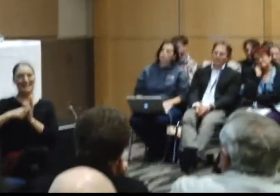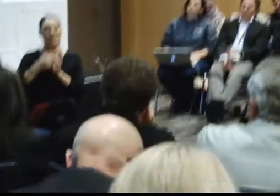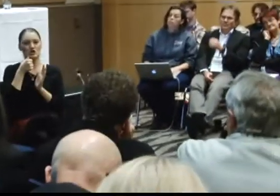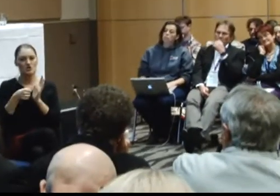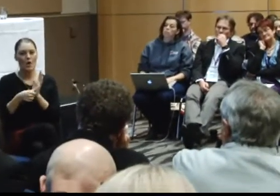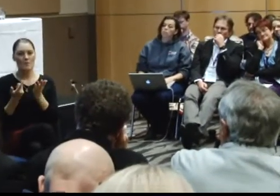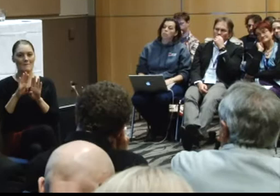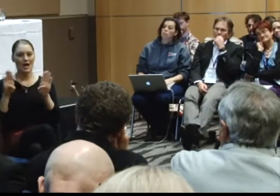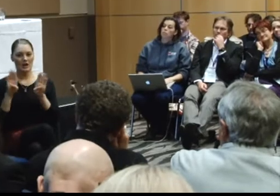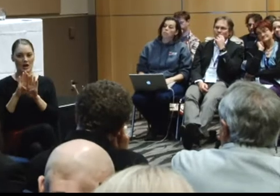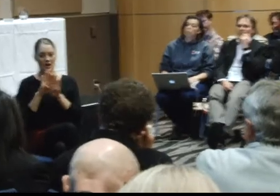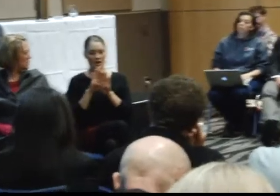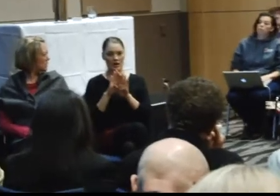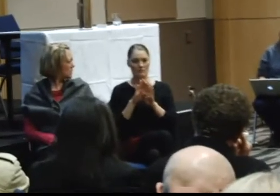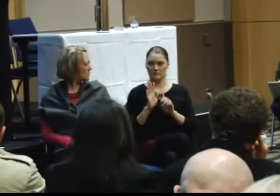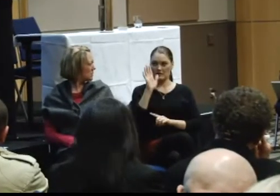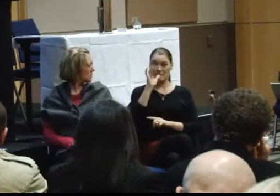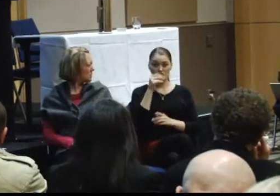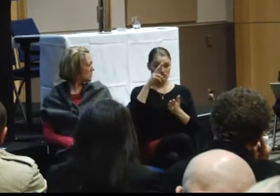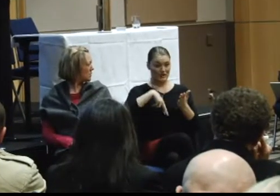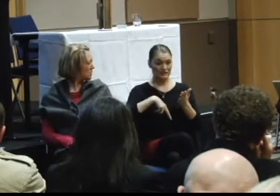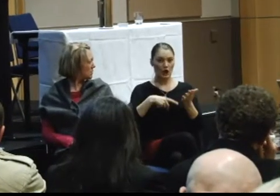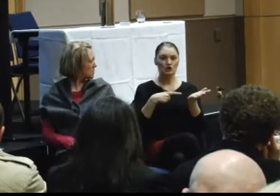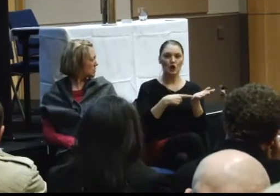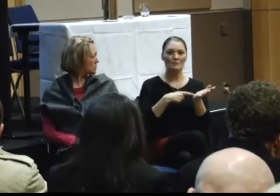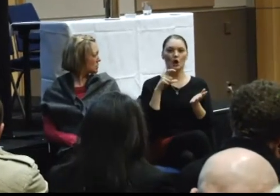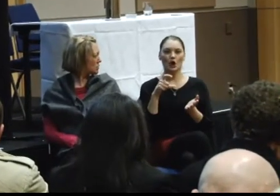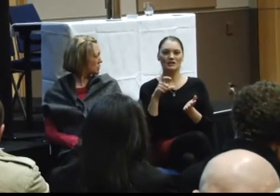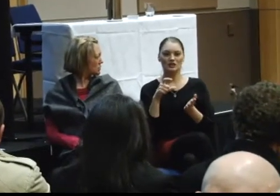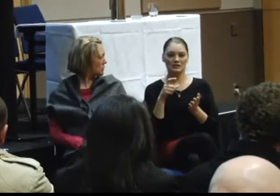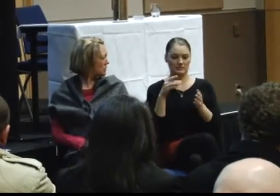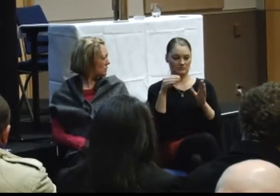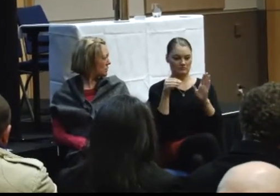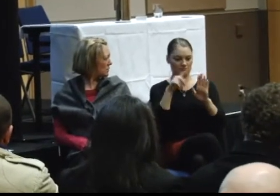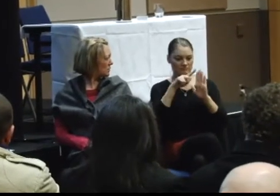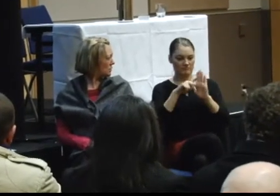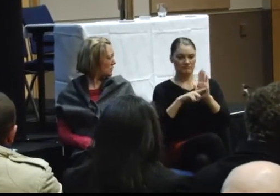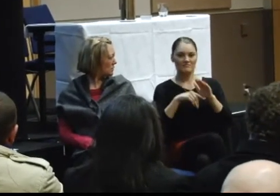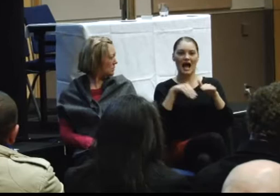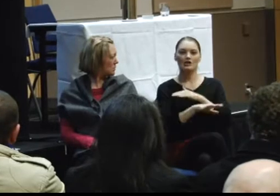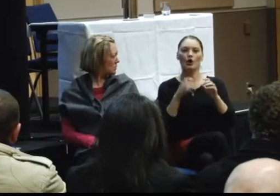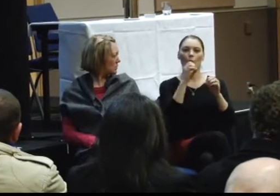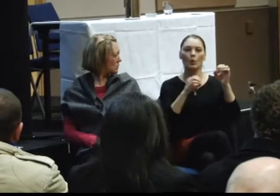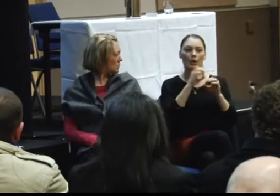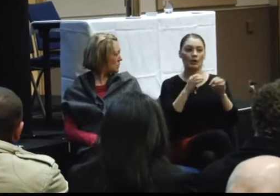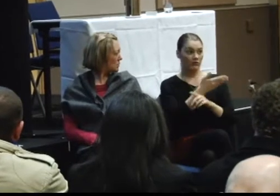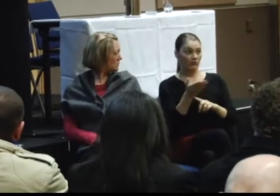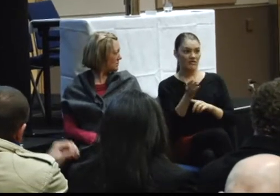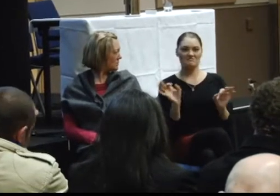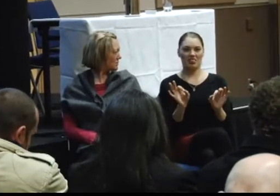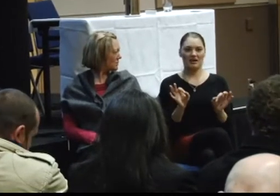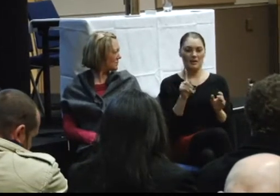know, hands up if you've read the terms and conditions of Google. Not many, but we all actively participate in that thing. And if we're not actually taking